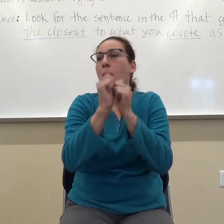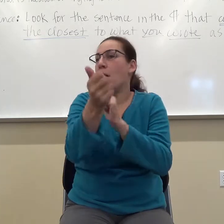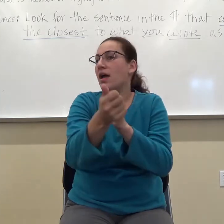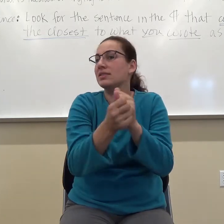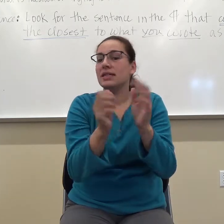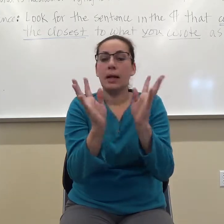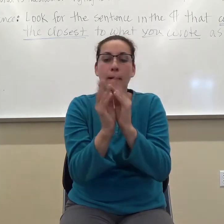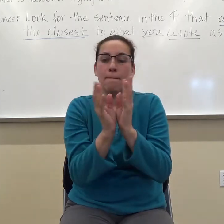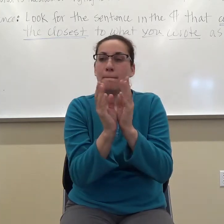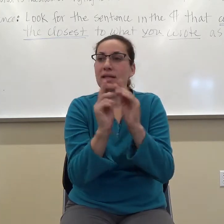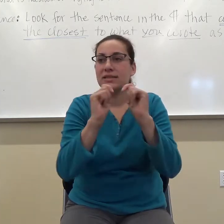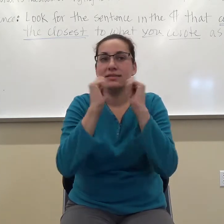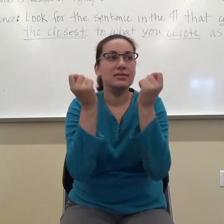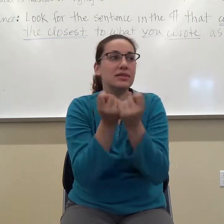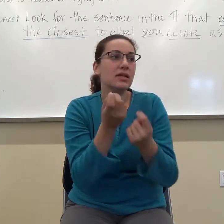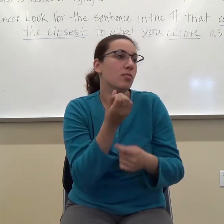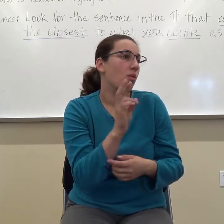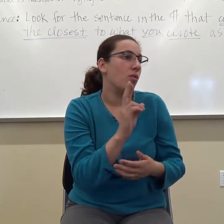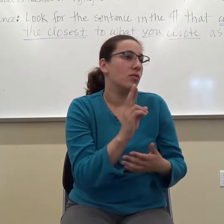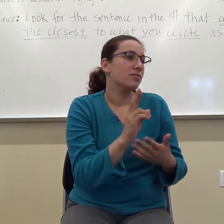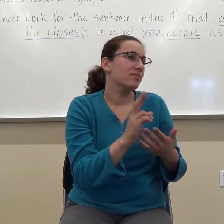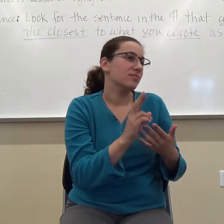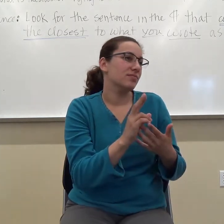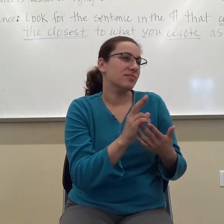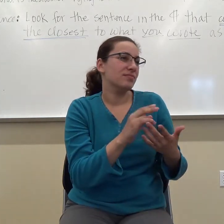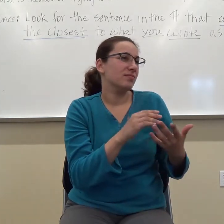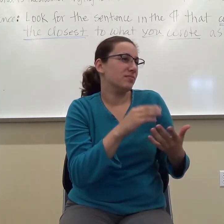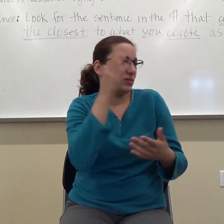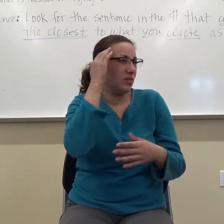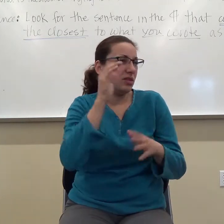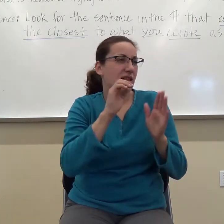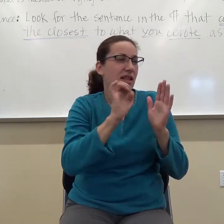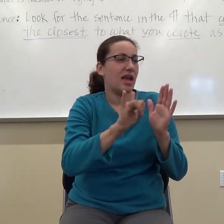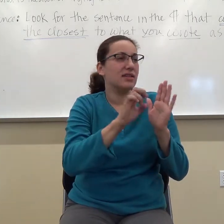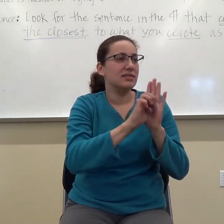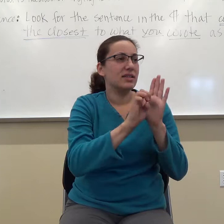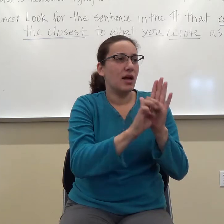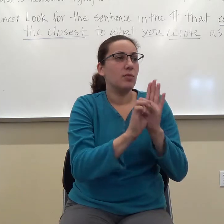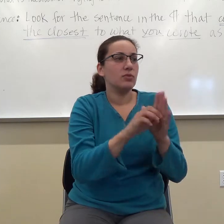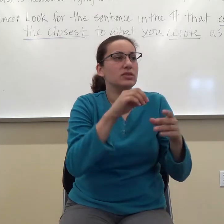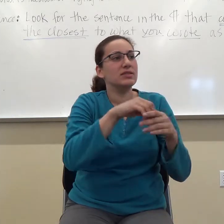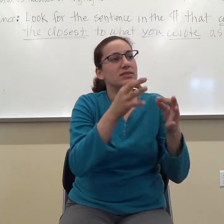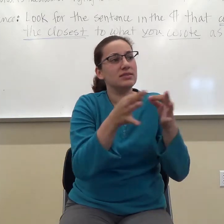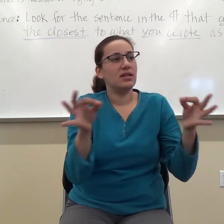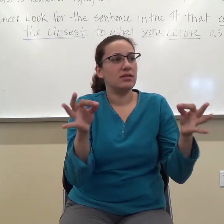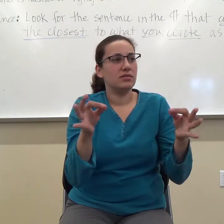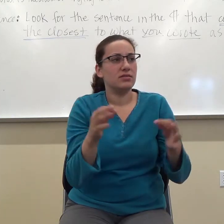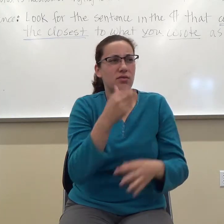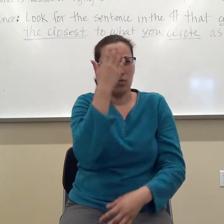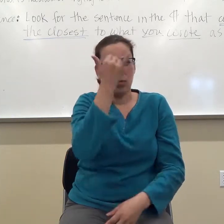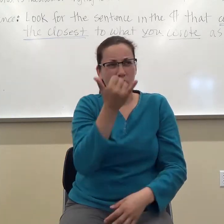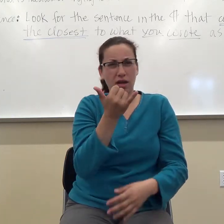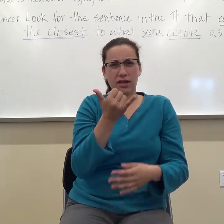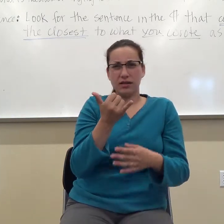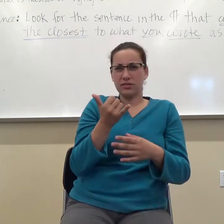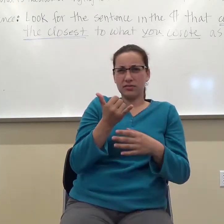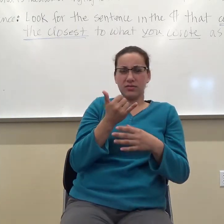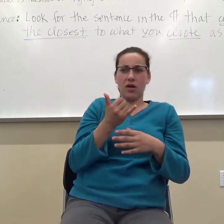well. That example is worked right into the sentence. Wives or families, does it give examples about